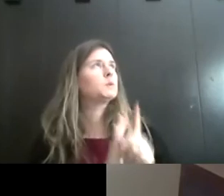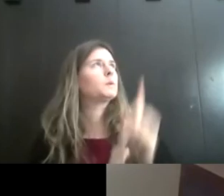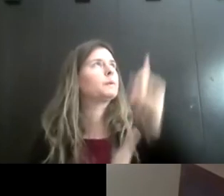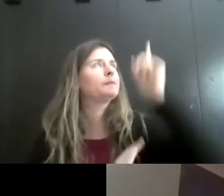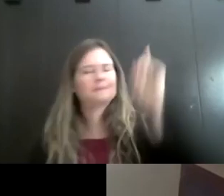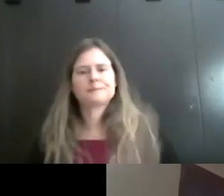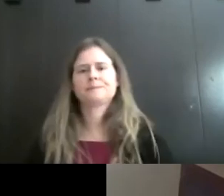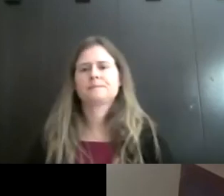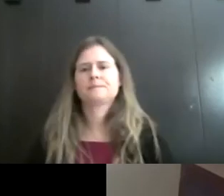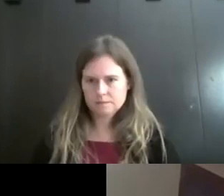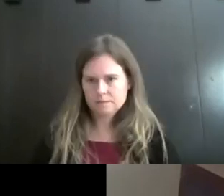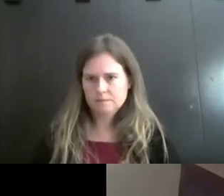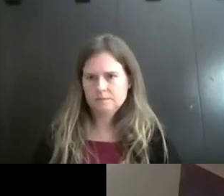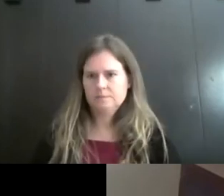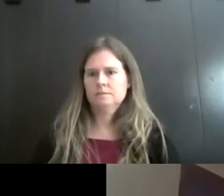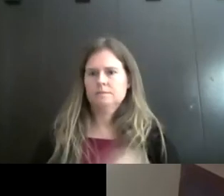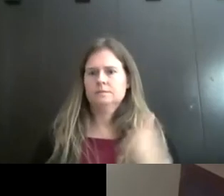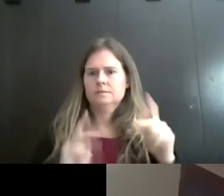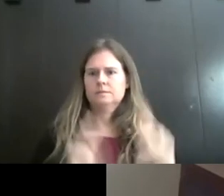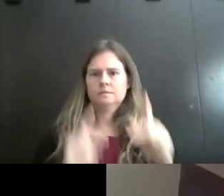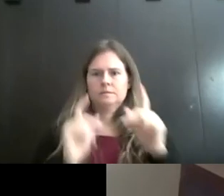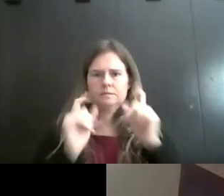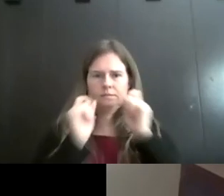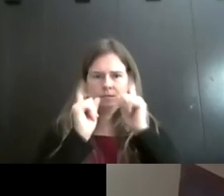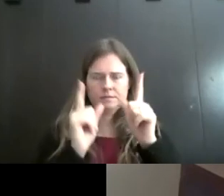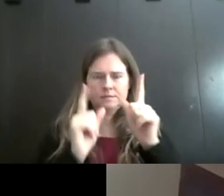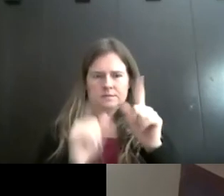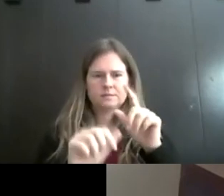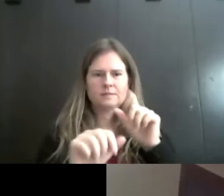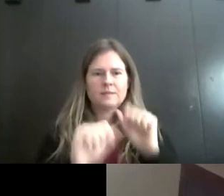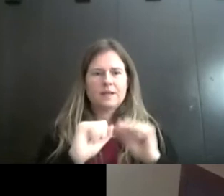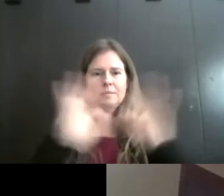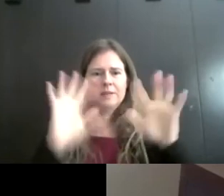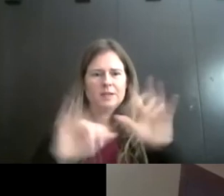And with that, someone of course was surprised that magic mountain was built on top of